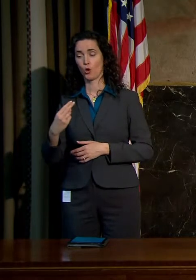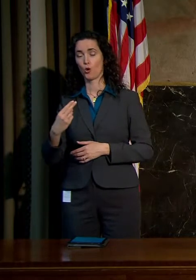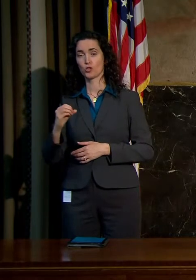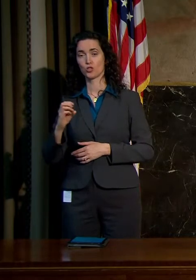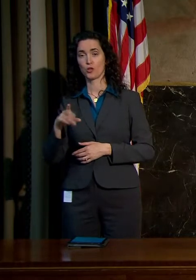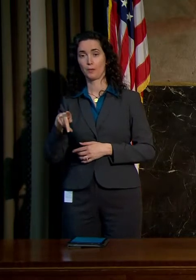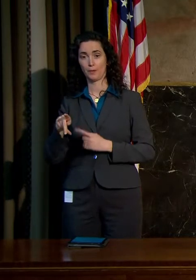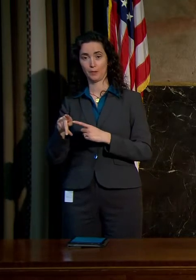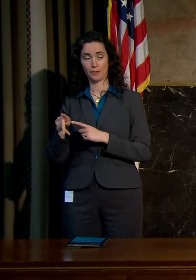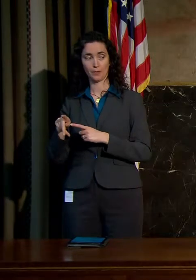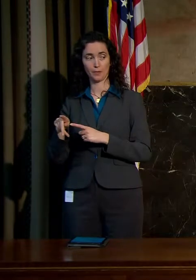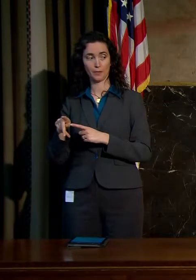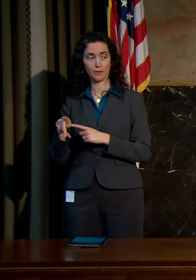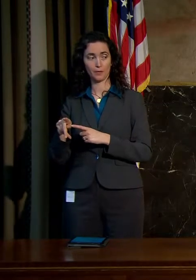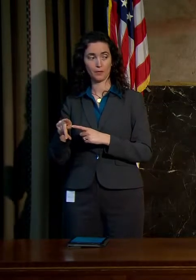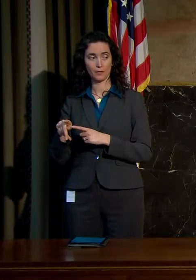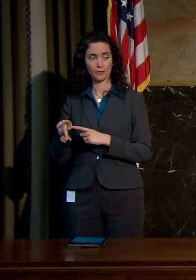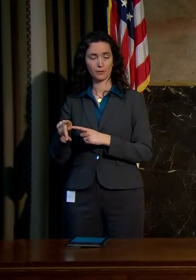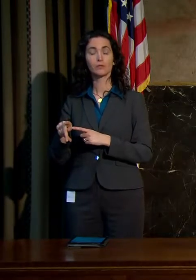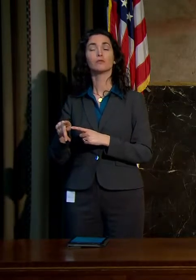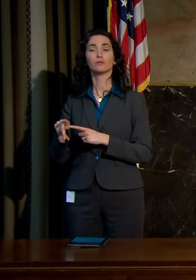a WebEOC incident and